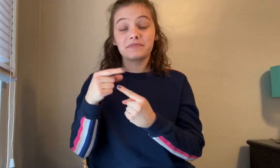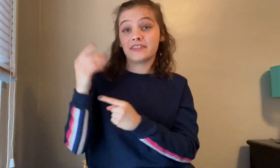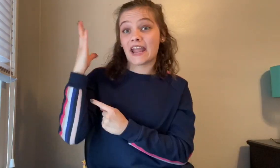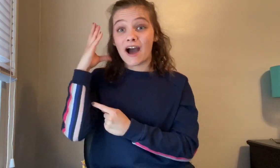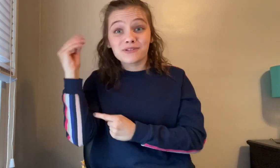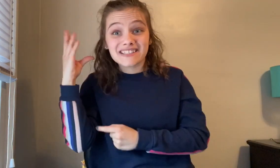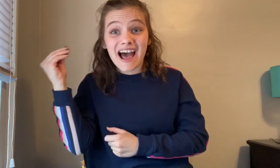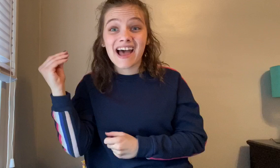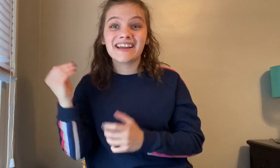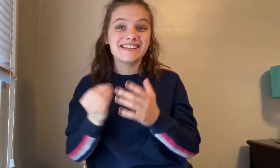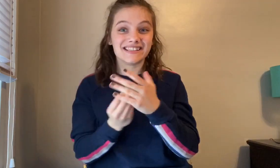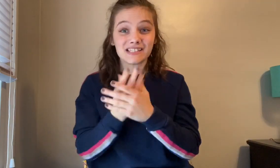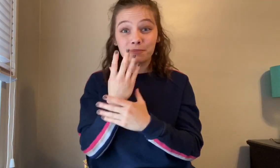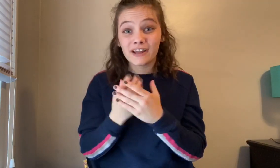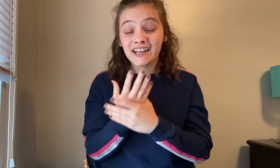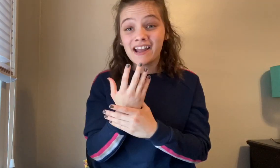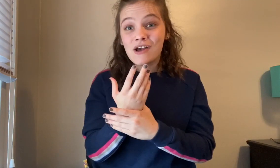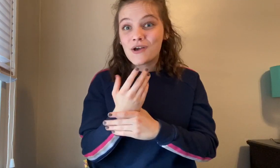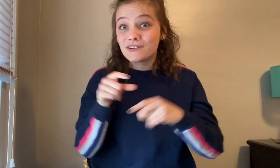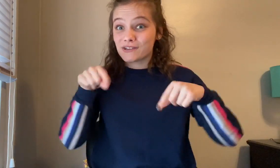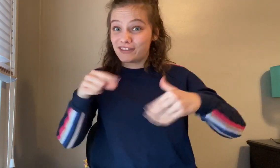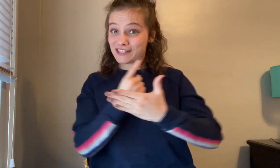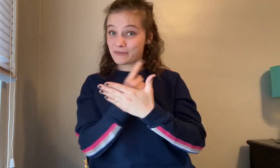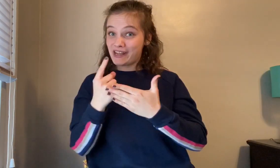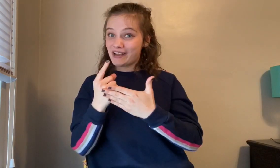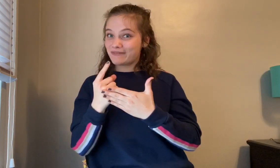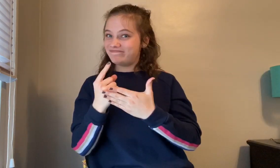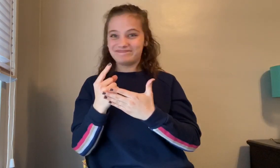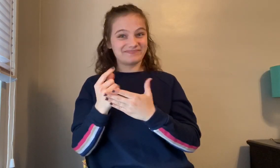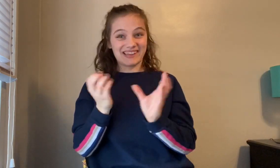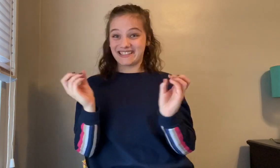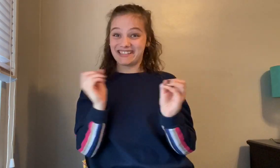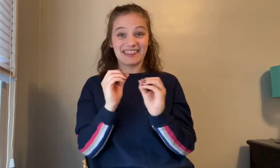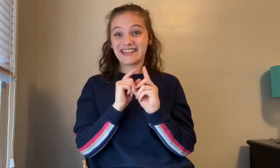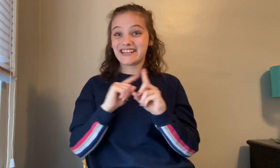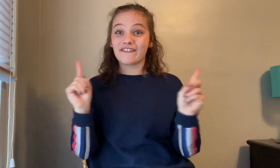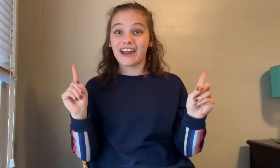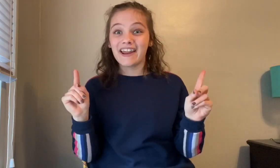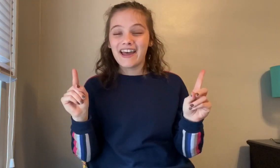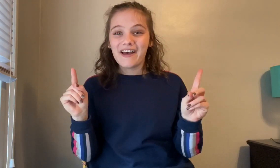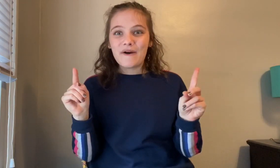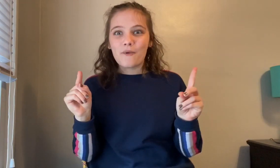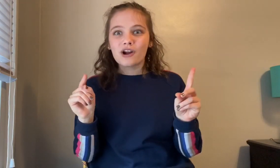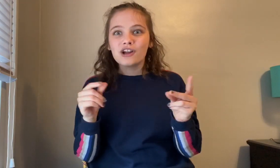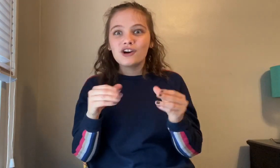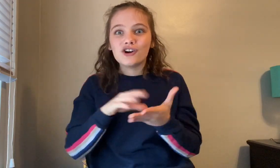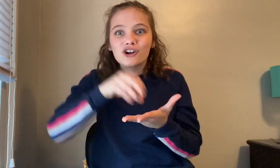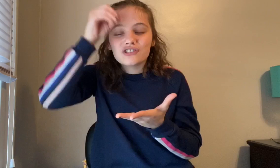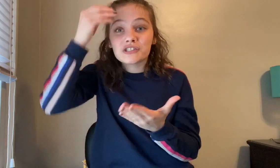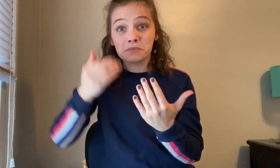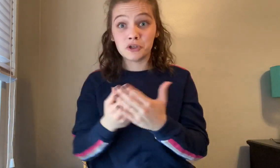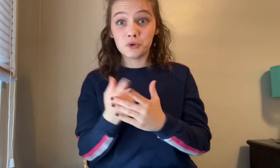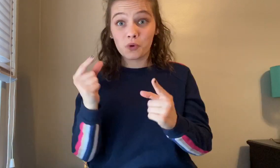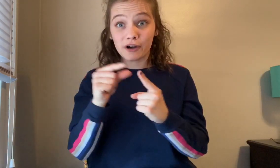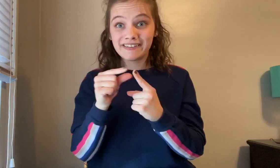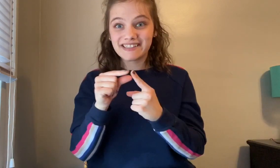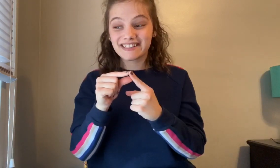the outside and spring. So this week, it's nothing different. We're going to learn some new words